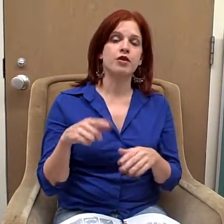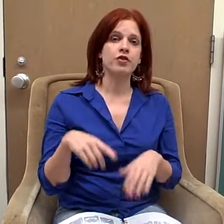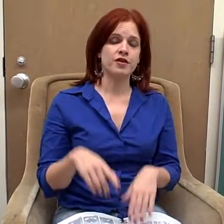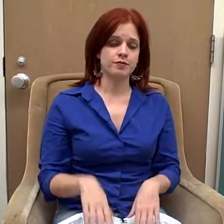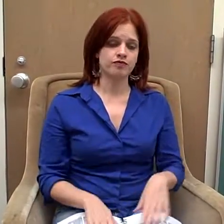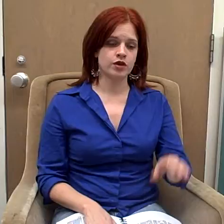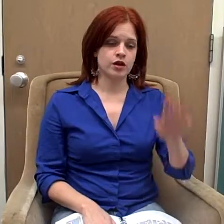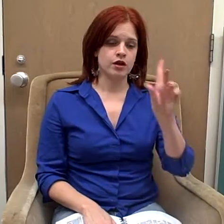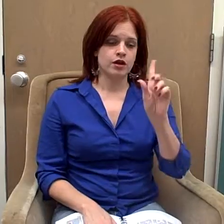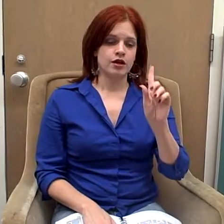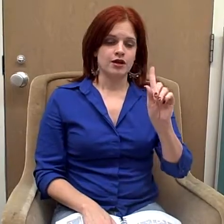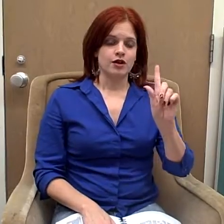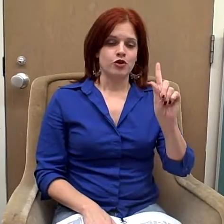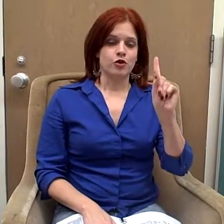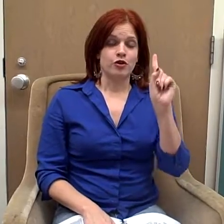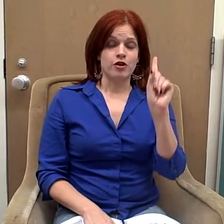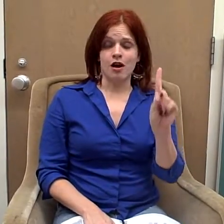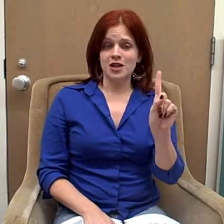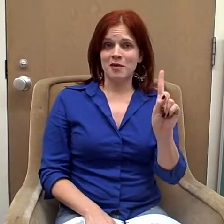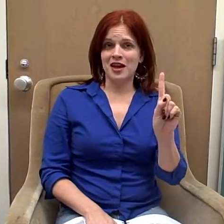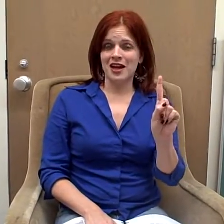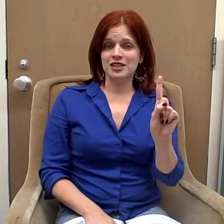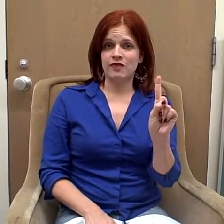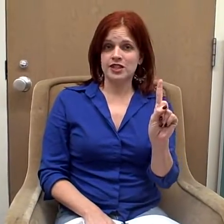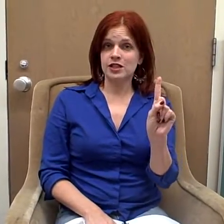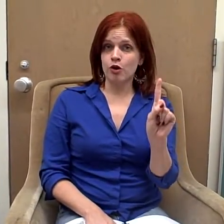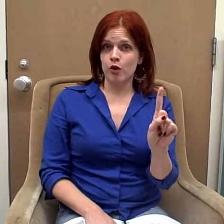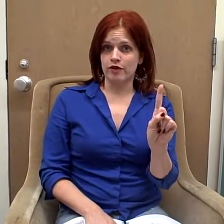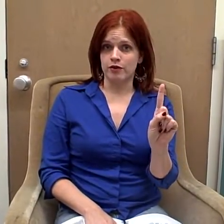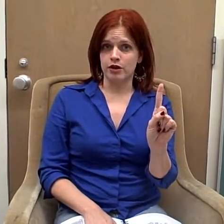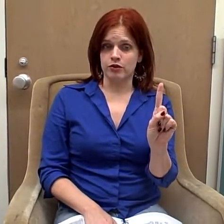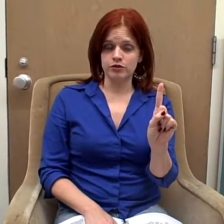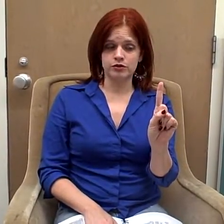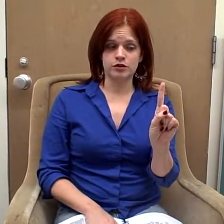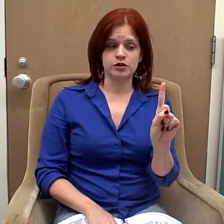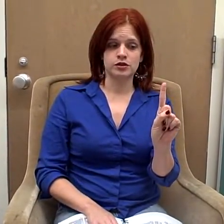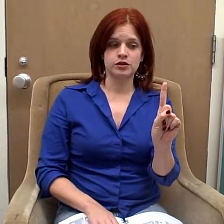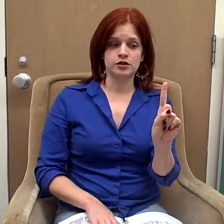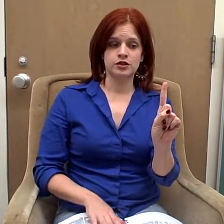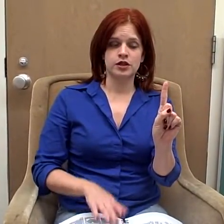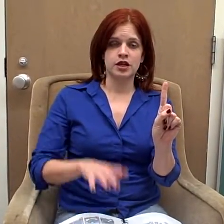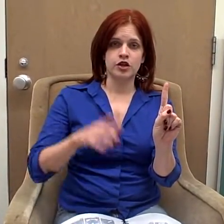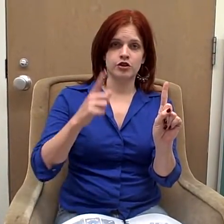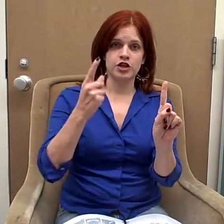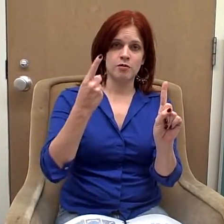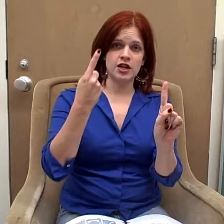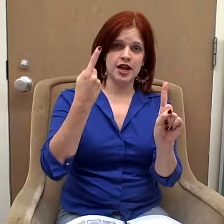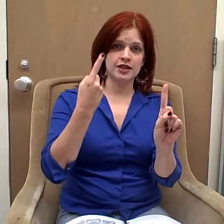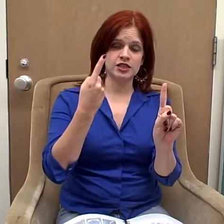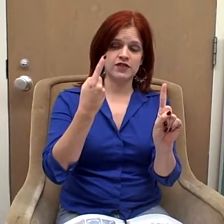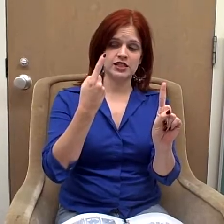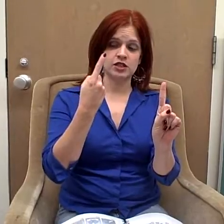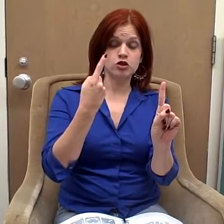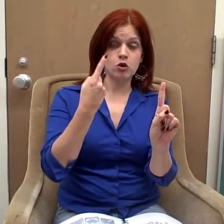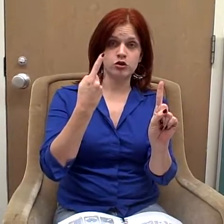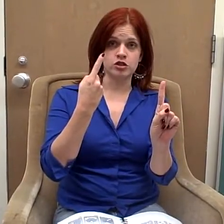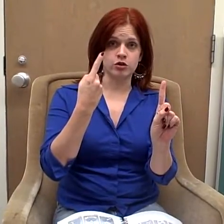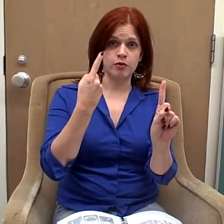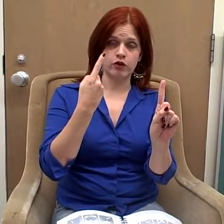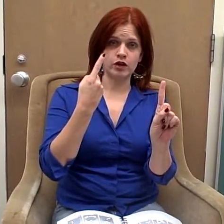Month, your non-dominant hand is facing away from you. Your dominant hand is facing towards you, both in a